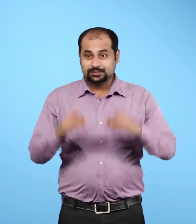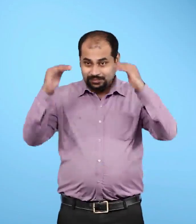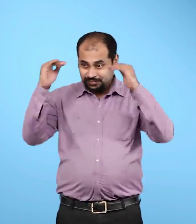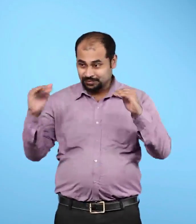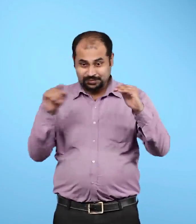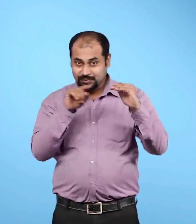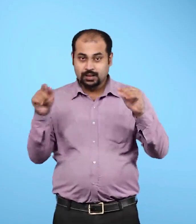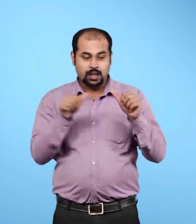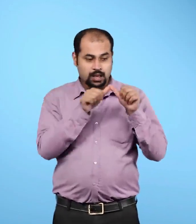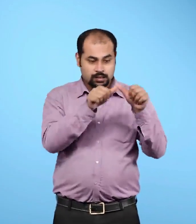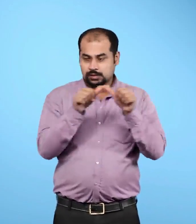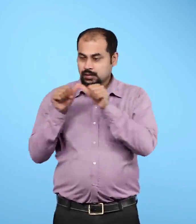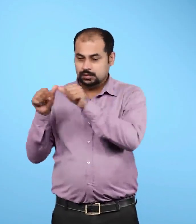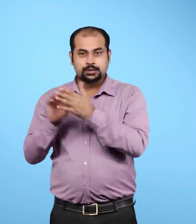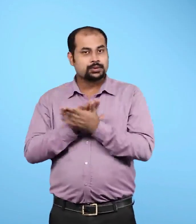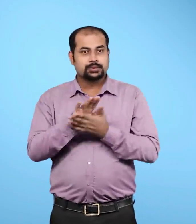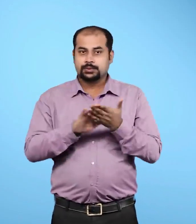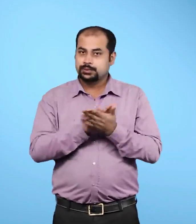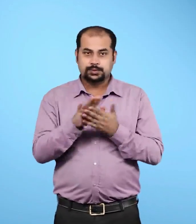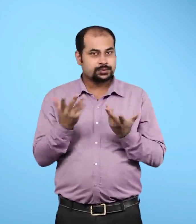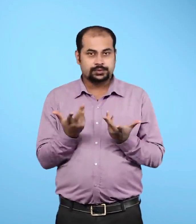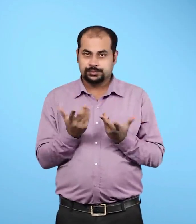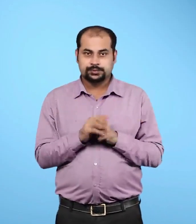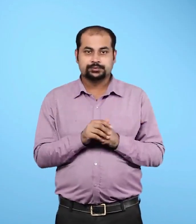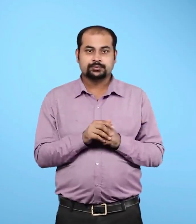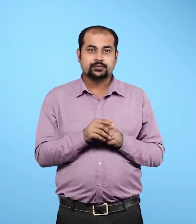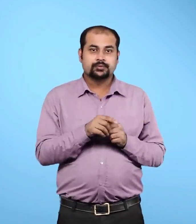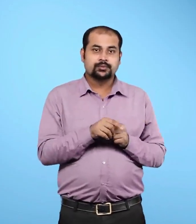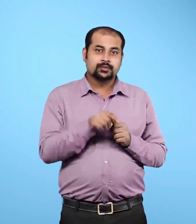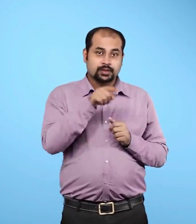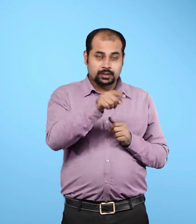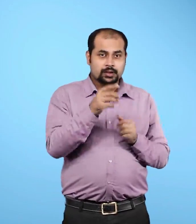Below the table, answer space dash beads is given.